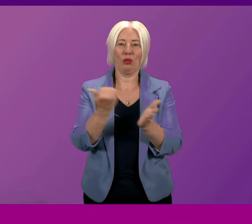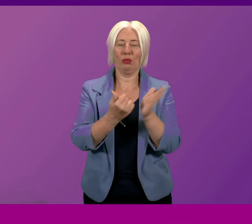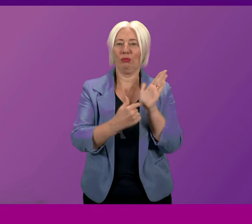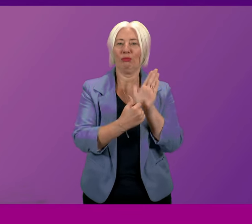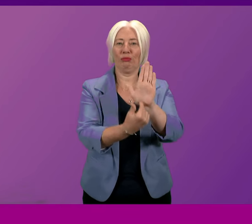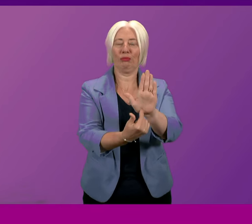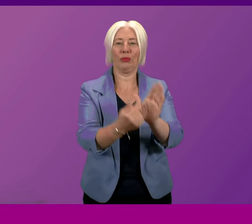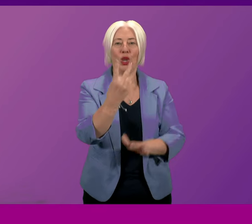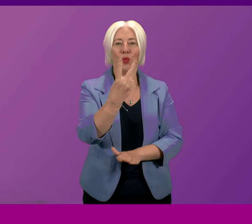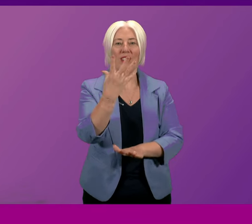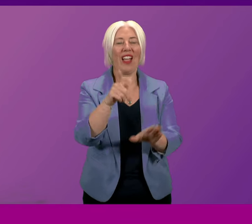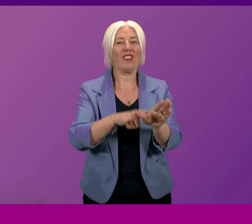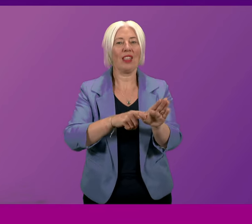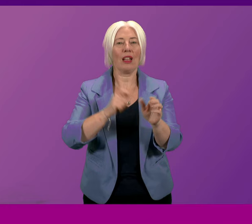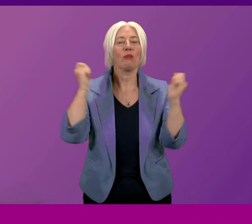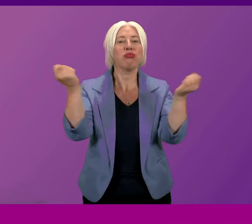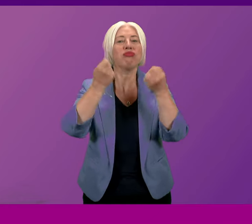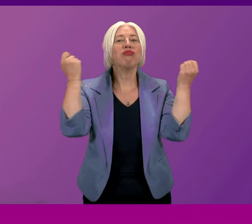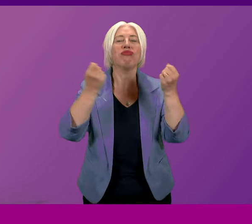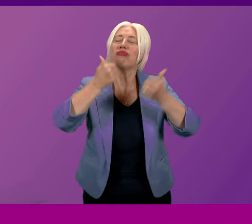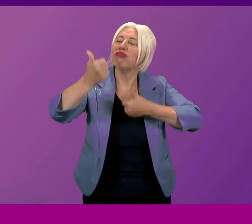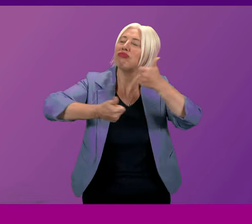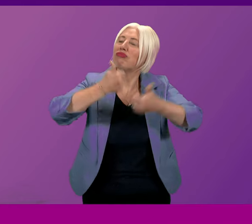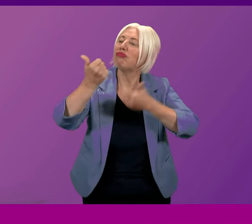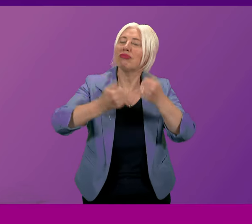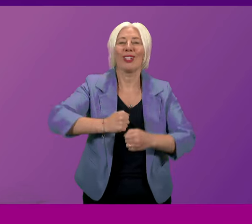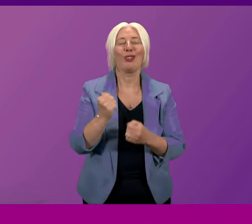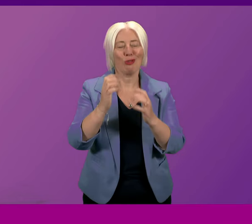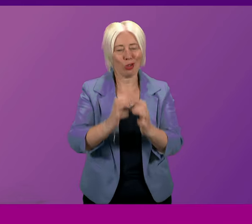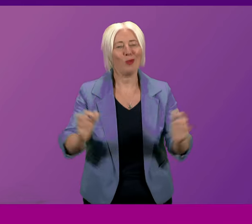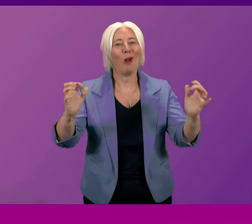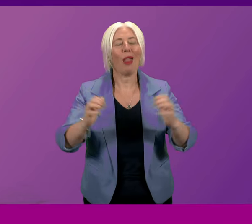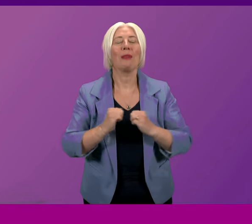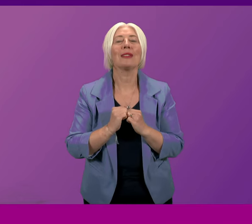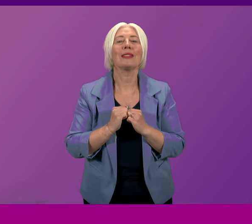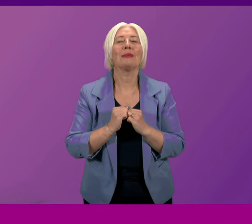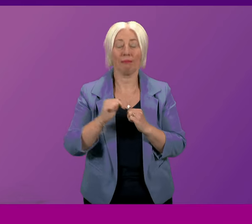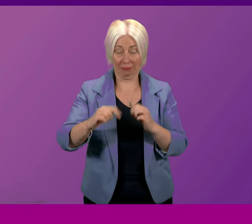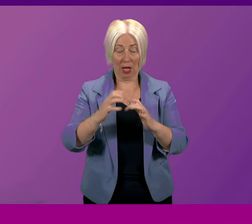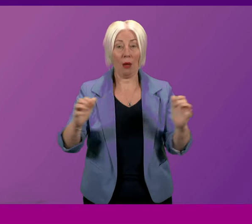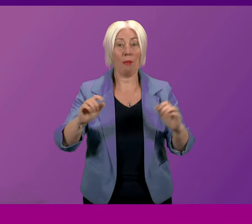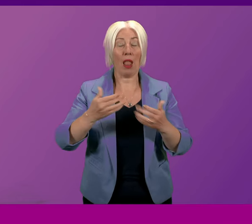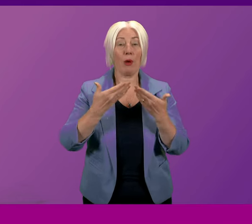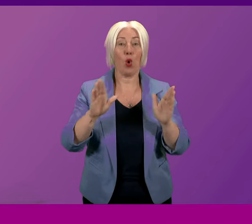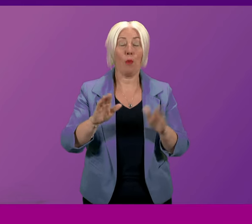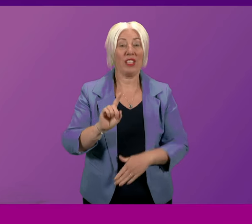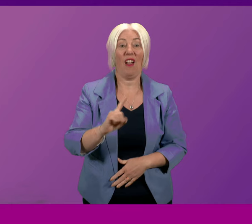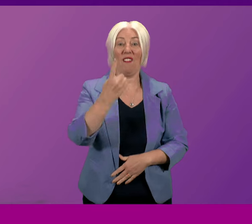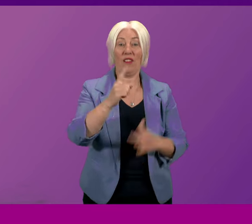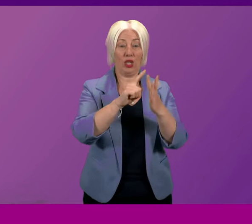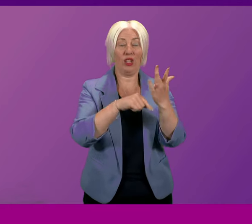25th anniversary of the Scottish Parliament. This Parliament opened on the first day of